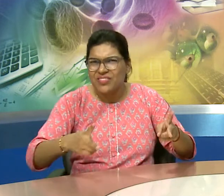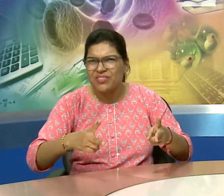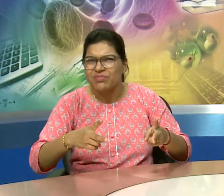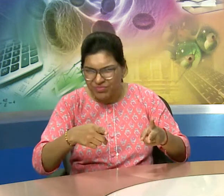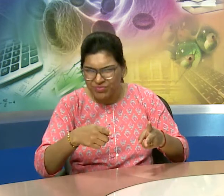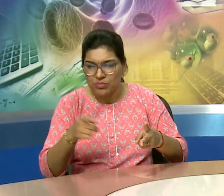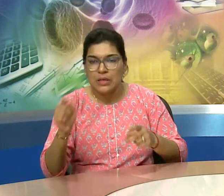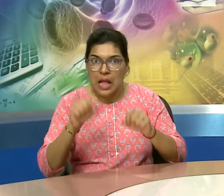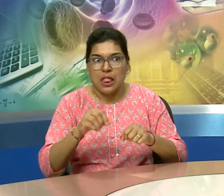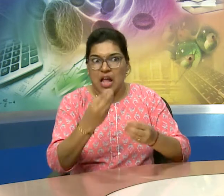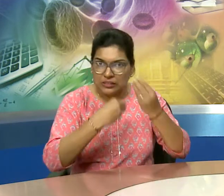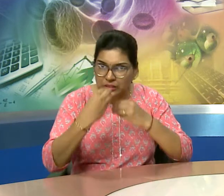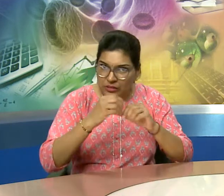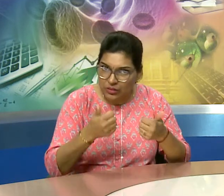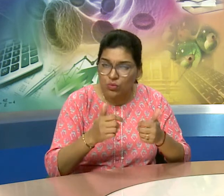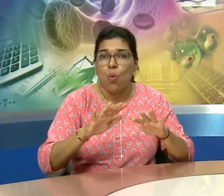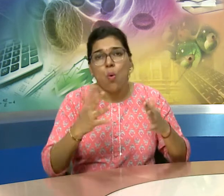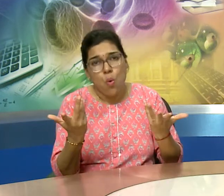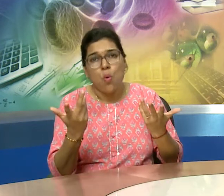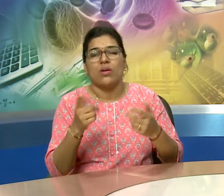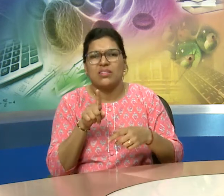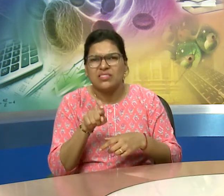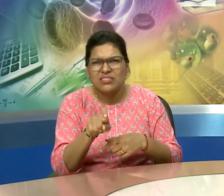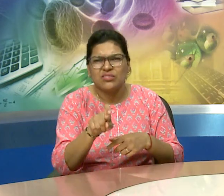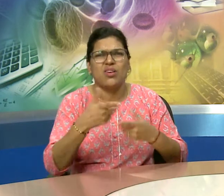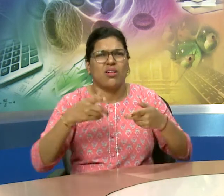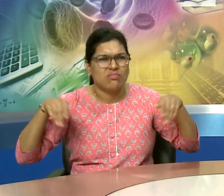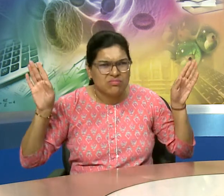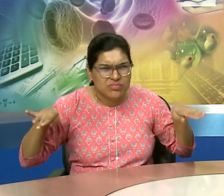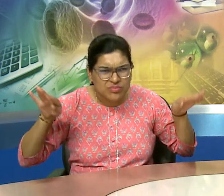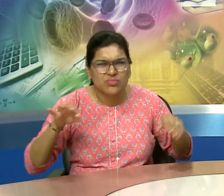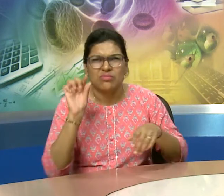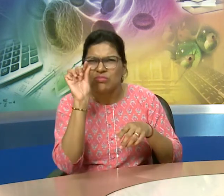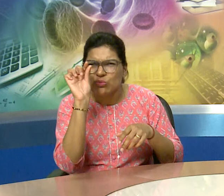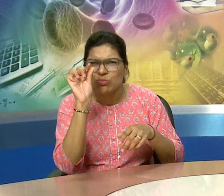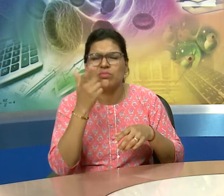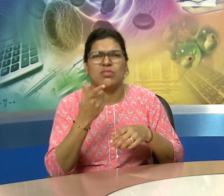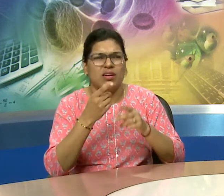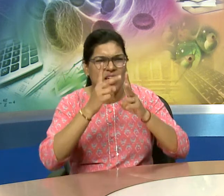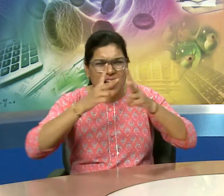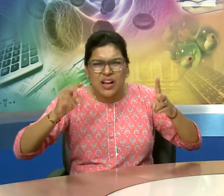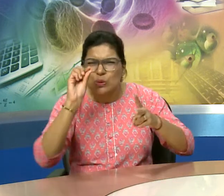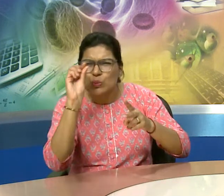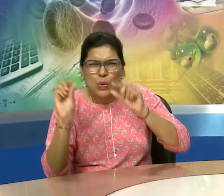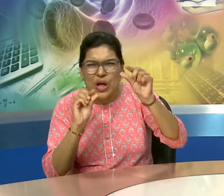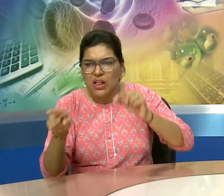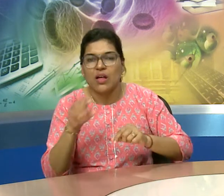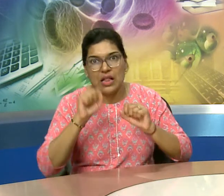like mice, insects, and other flies, etc. They eat.